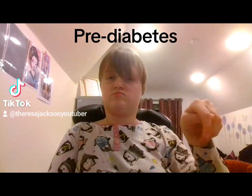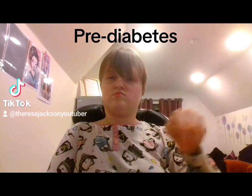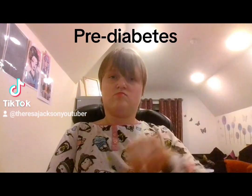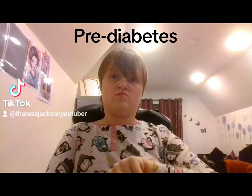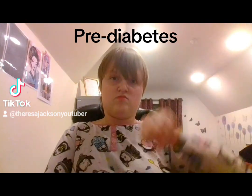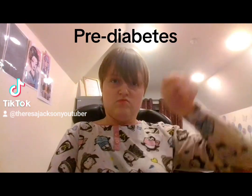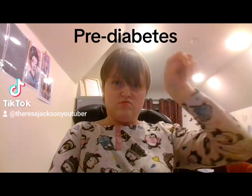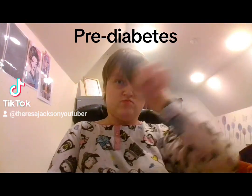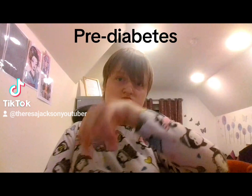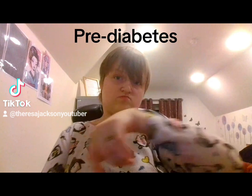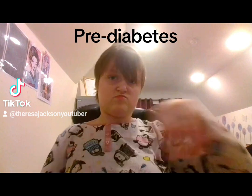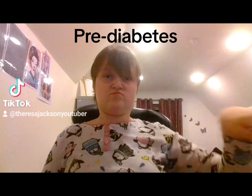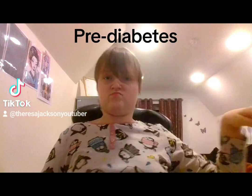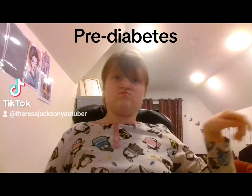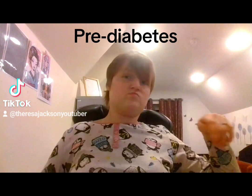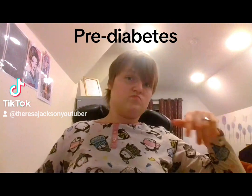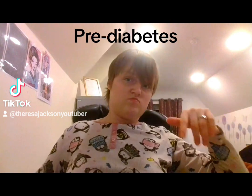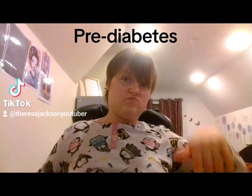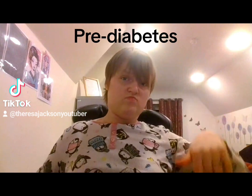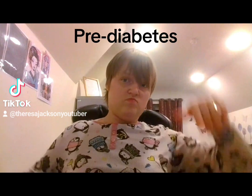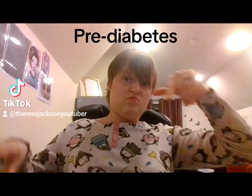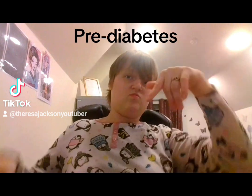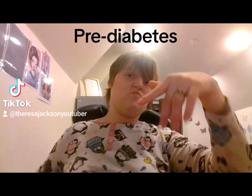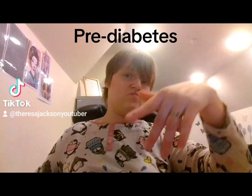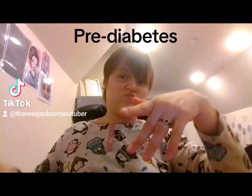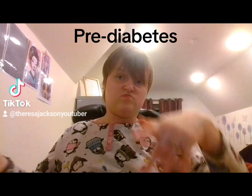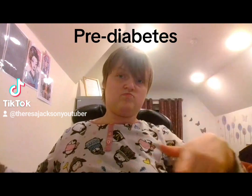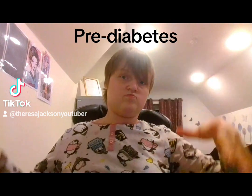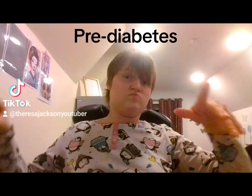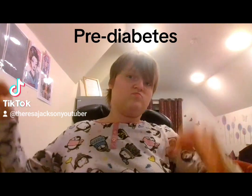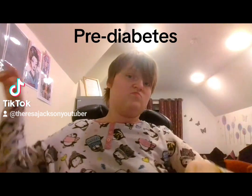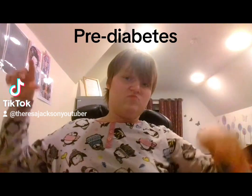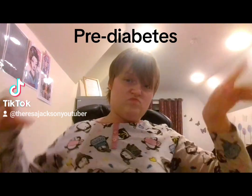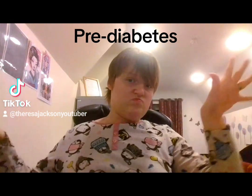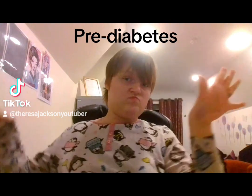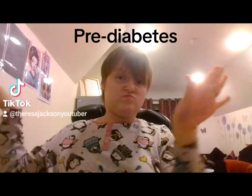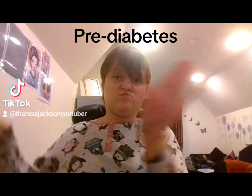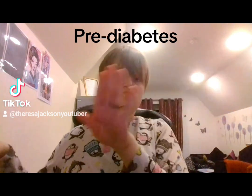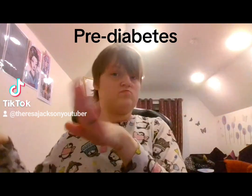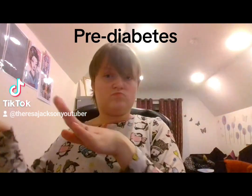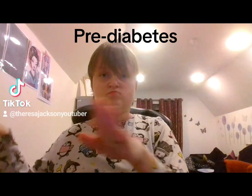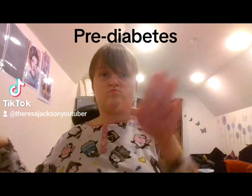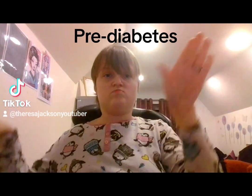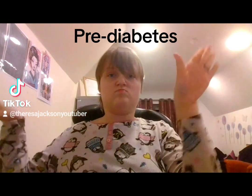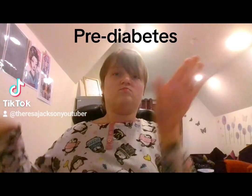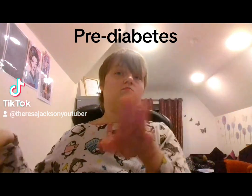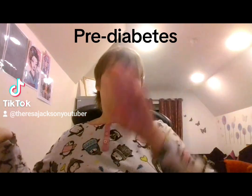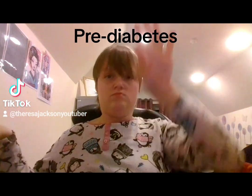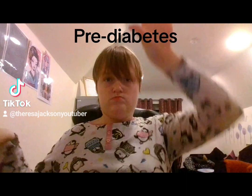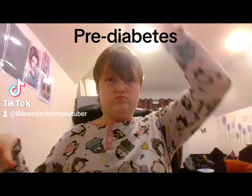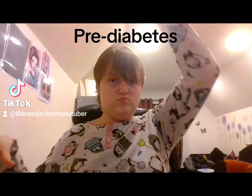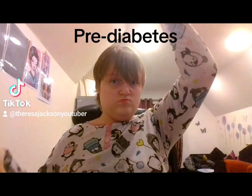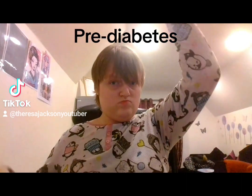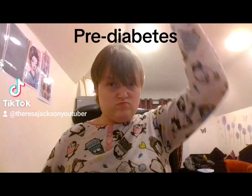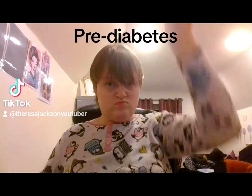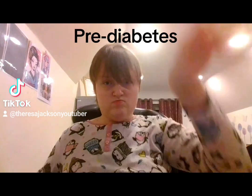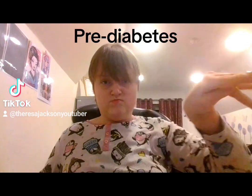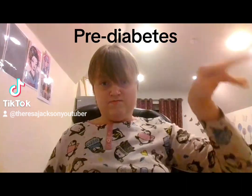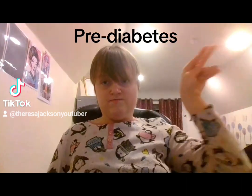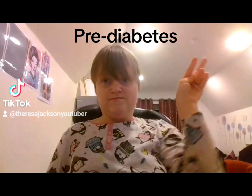been told you have pre-diabetes, this is a warning sign that you are at high risk of developing type